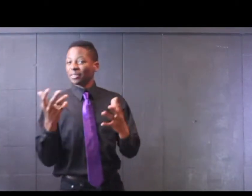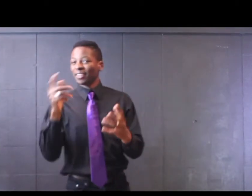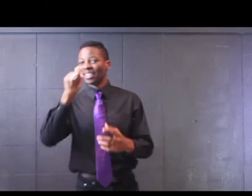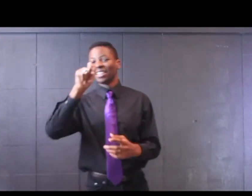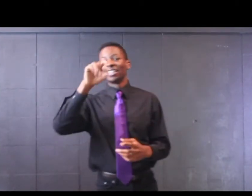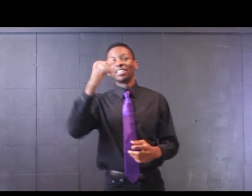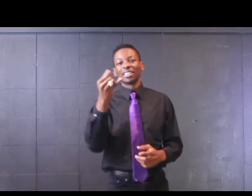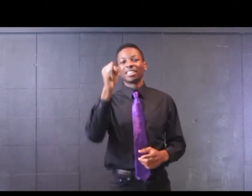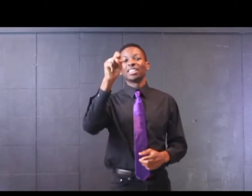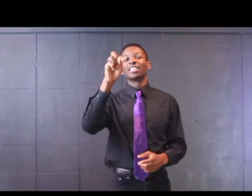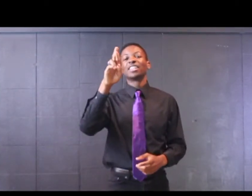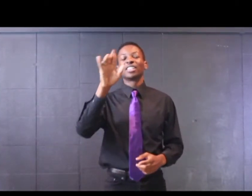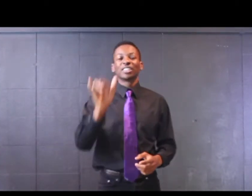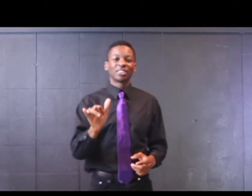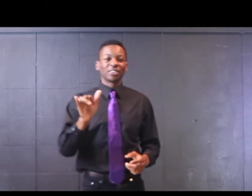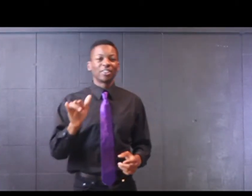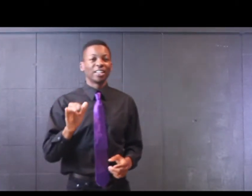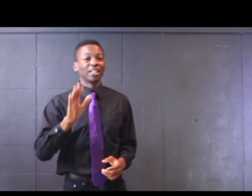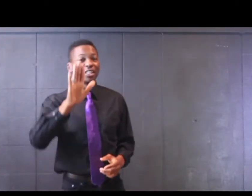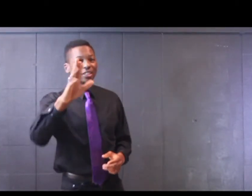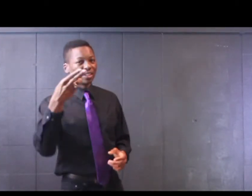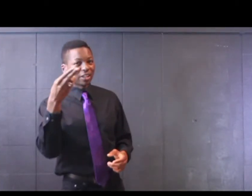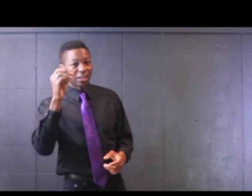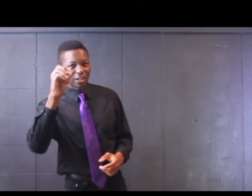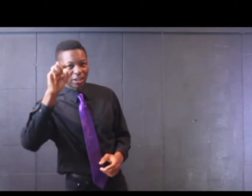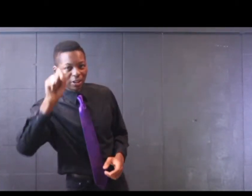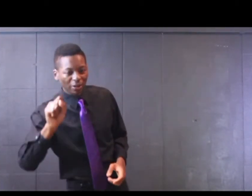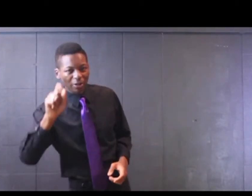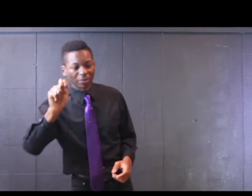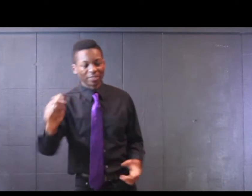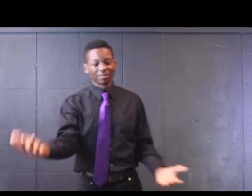My name is TJ Story, your host.